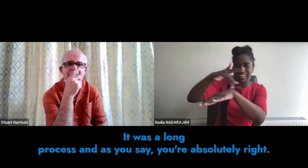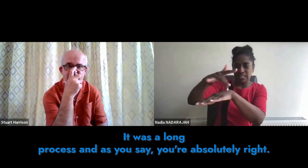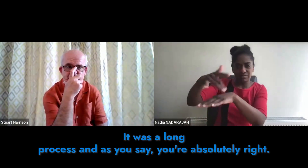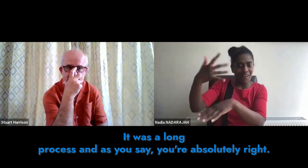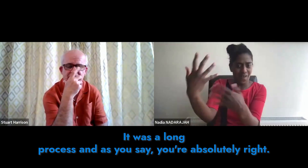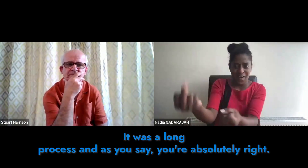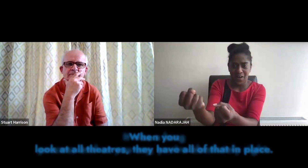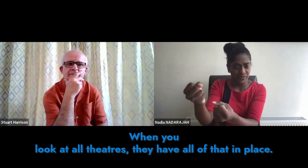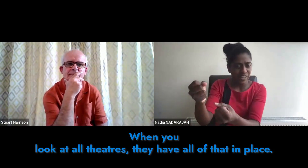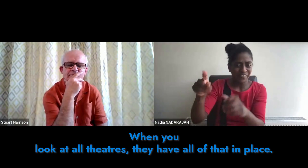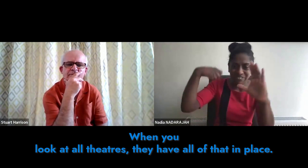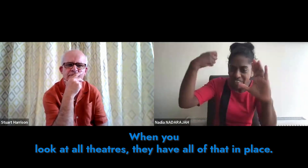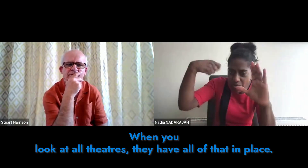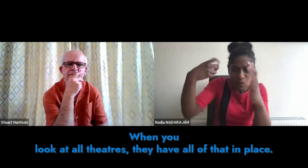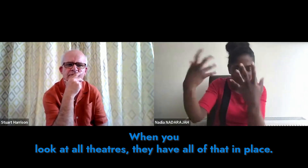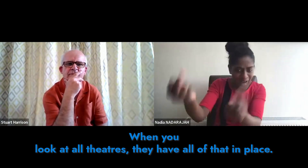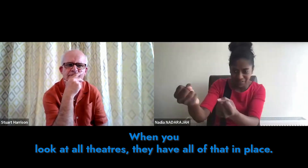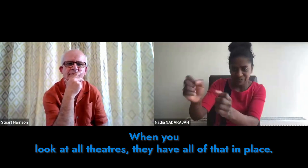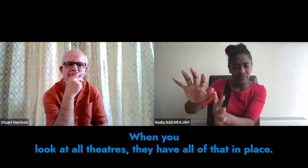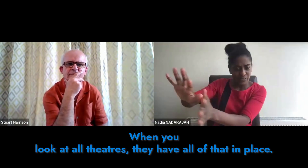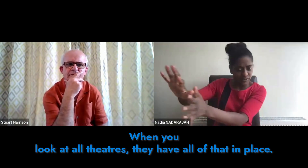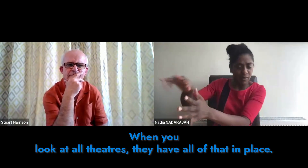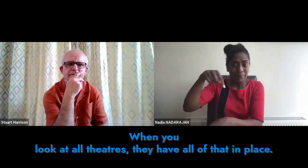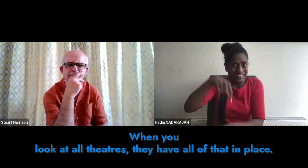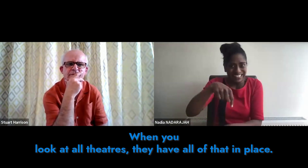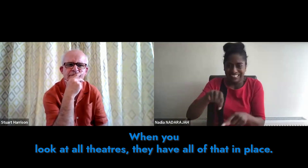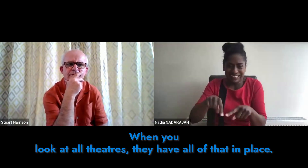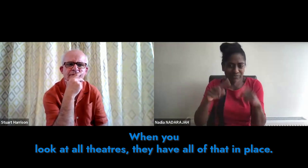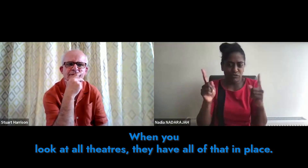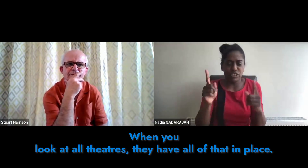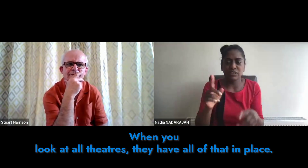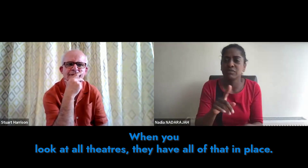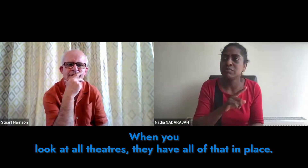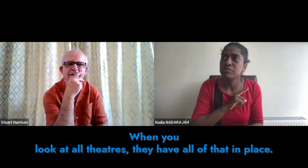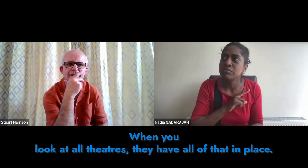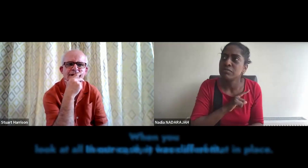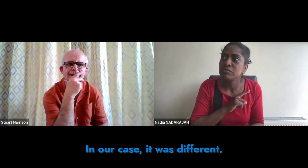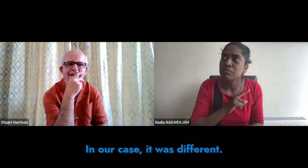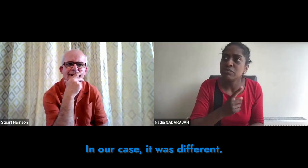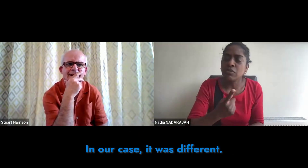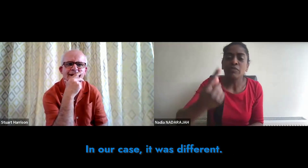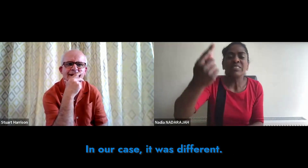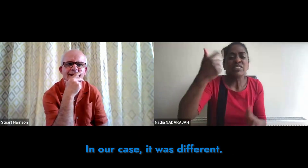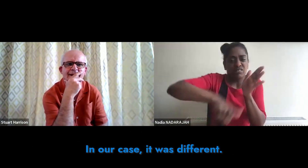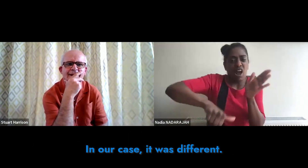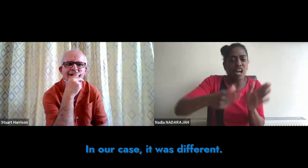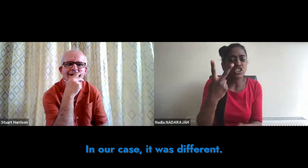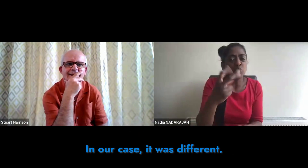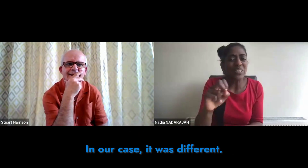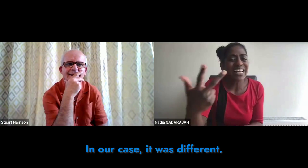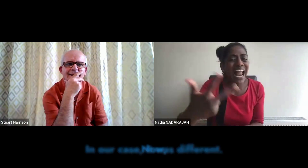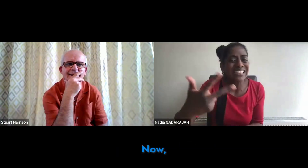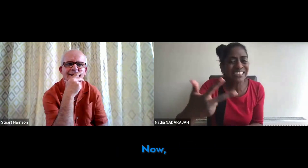you're absolutely right. When you look at all theatres, they have all of that in place. In our case, it was